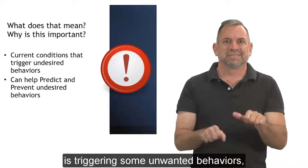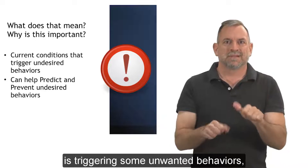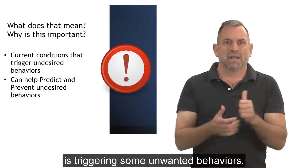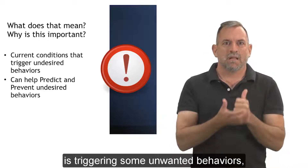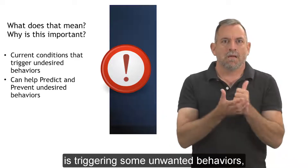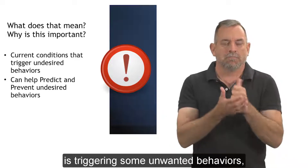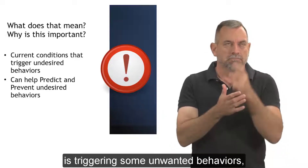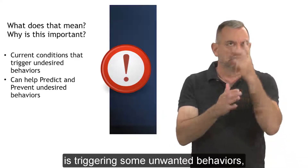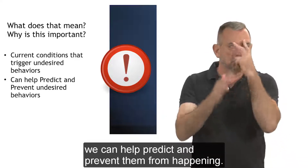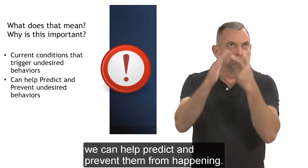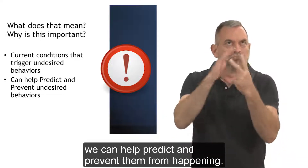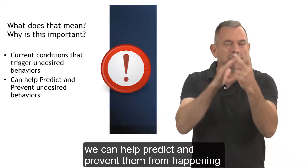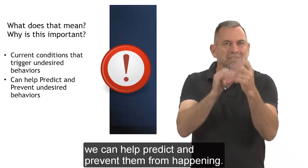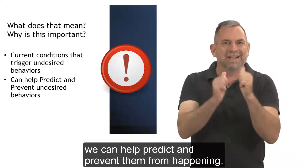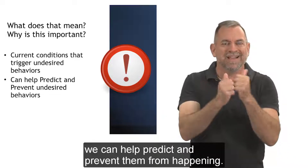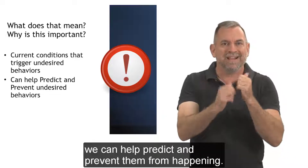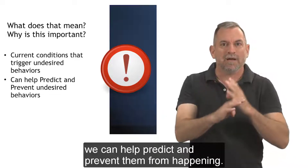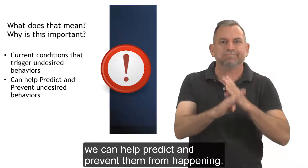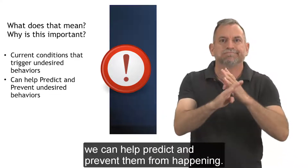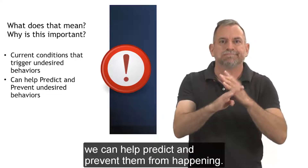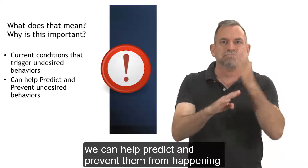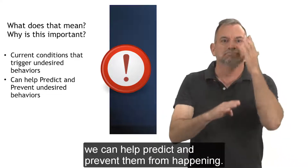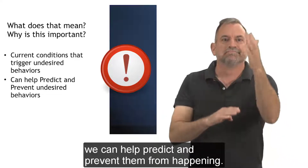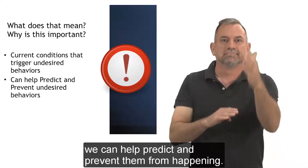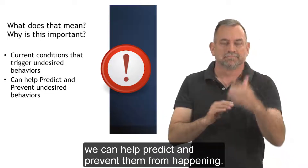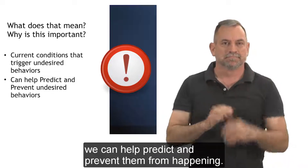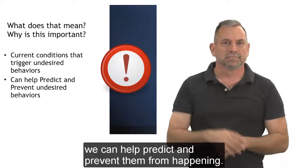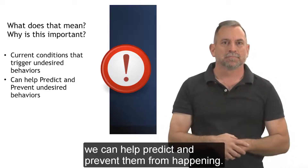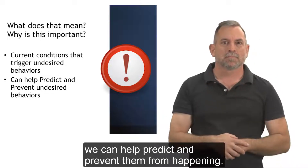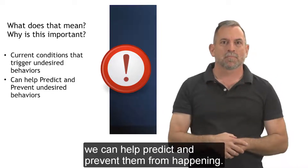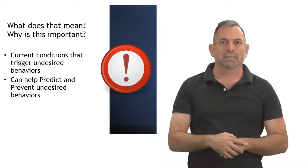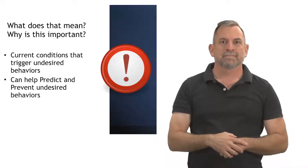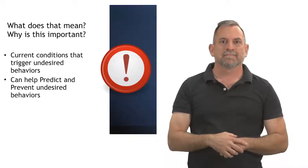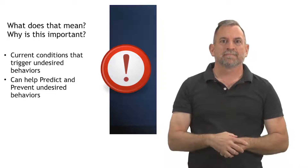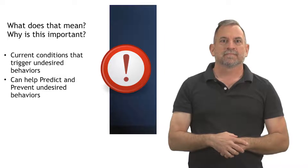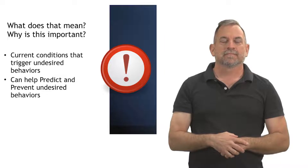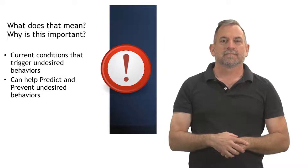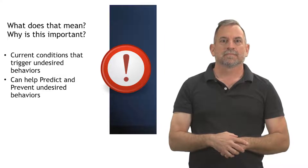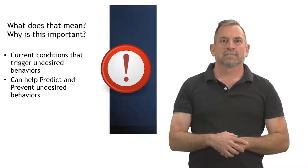behaviors, we can help predict and prevent them from happening.